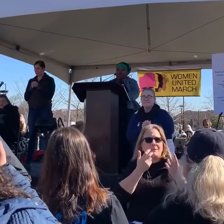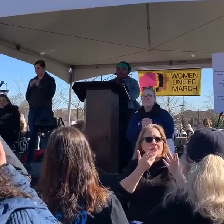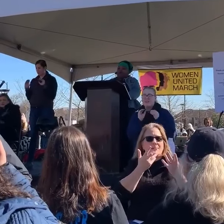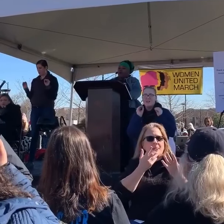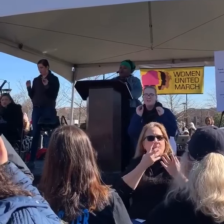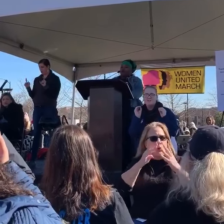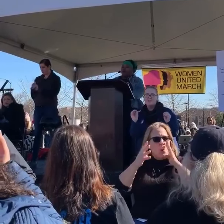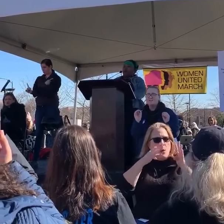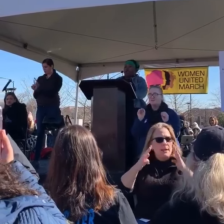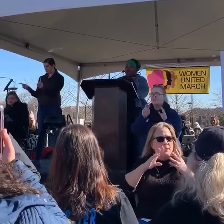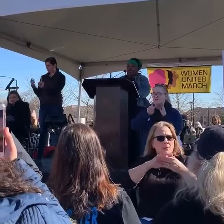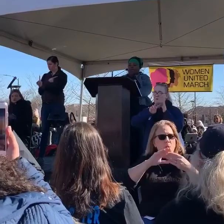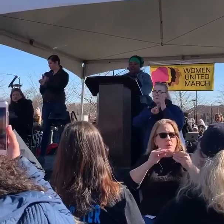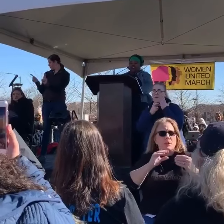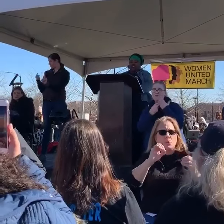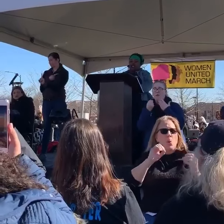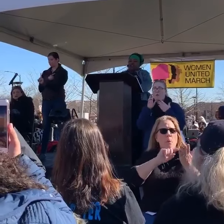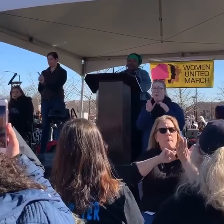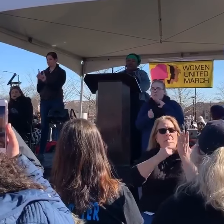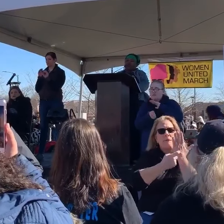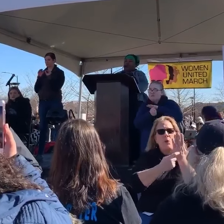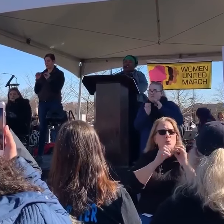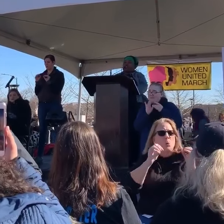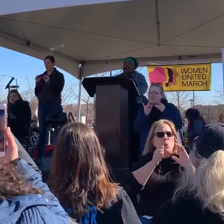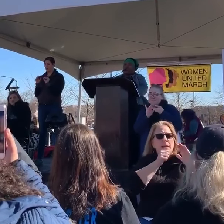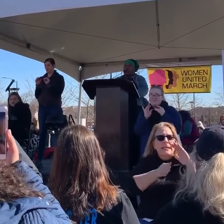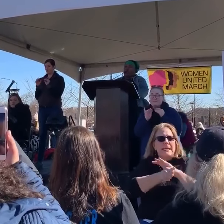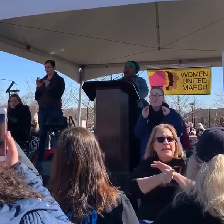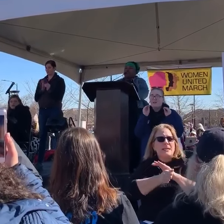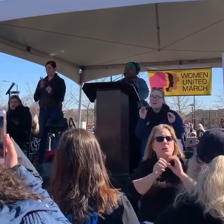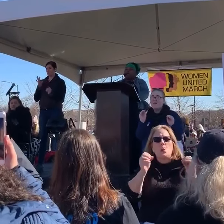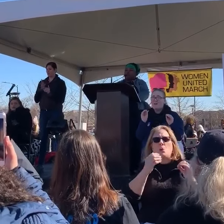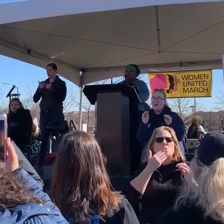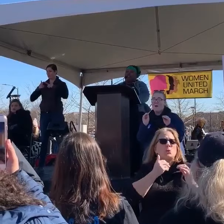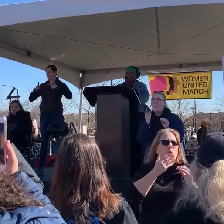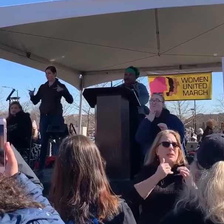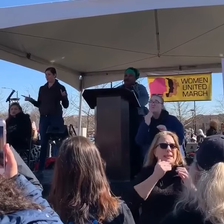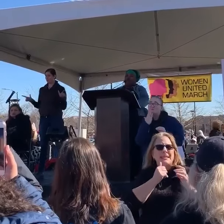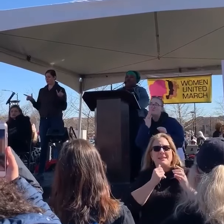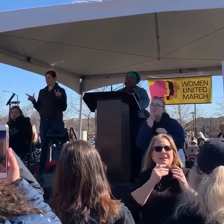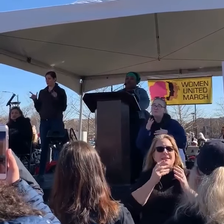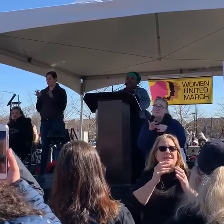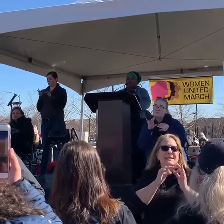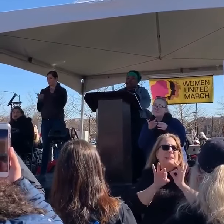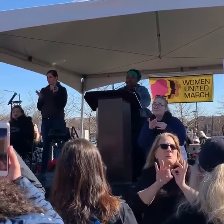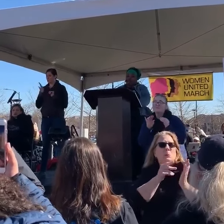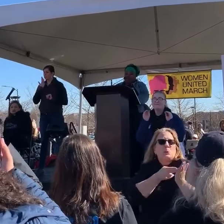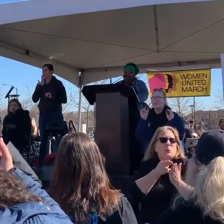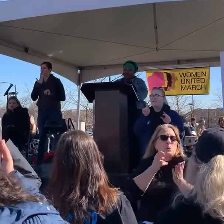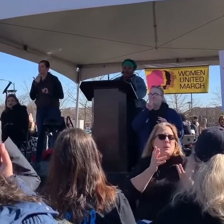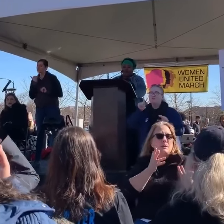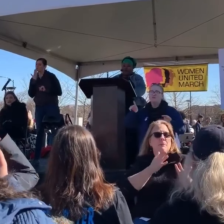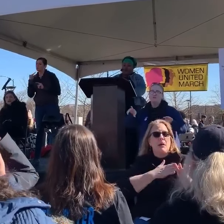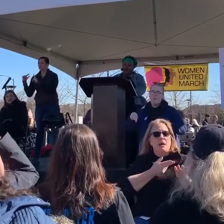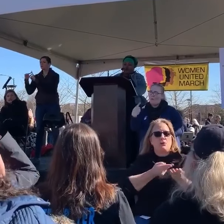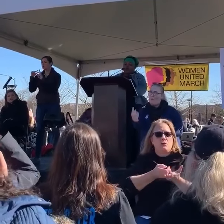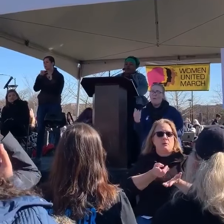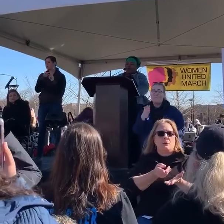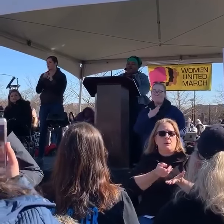no metaphors or hidden passages here, no sugarcoating, simply truth, my